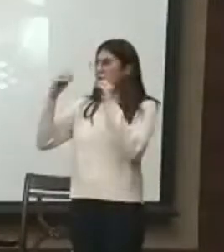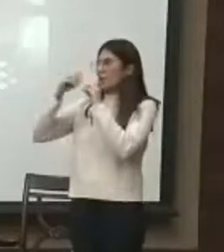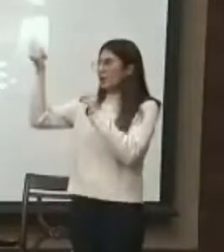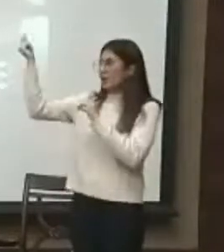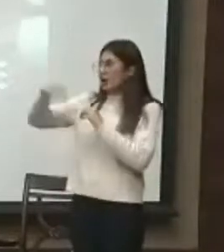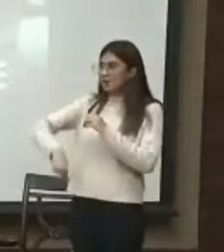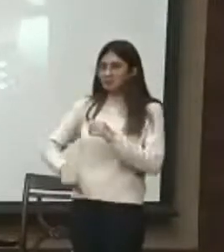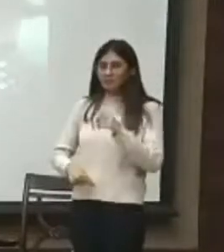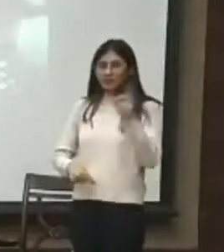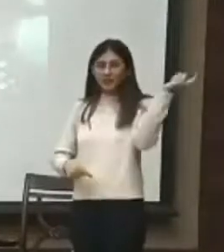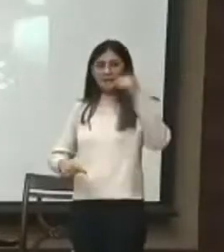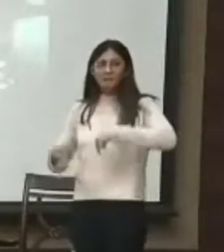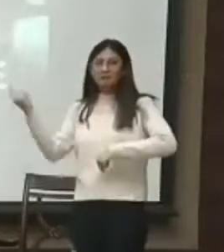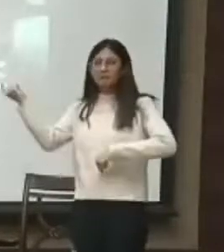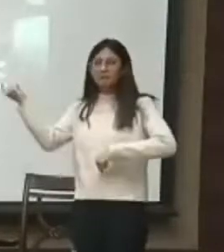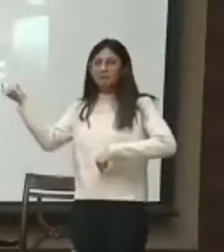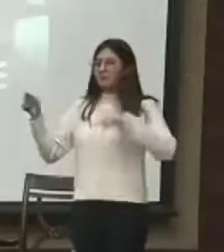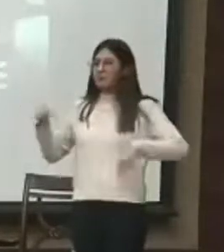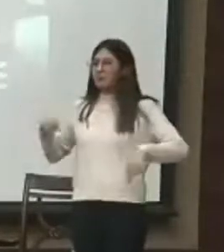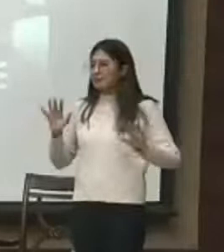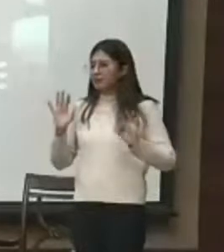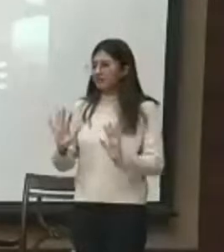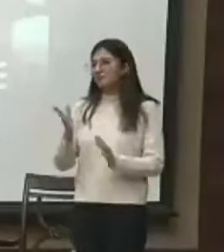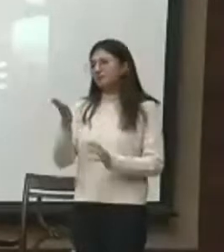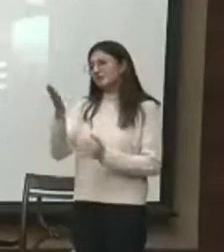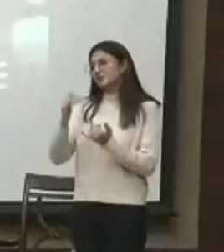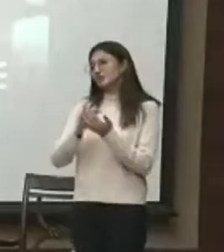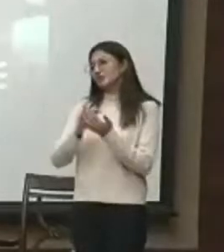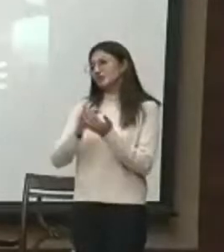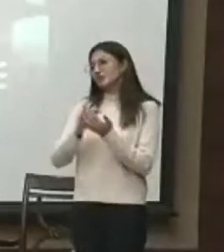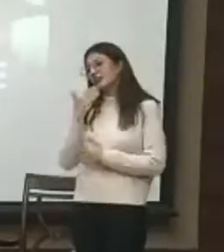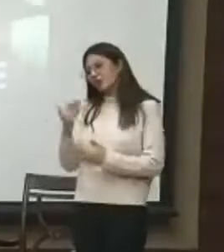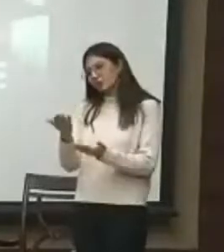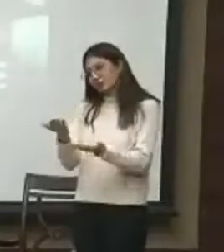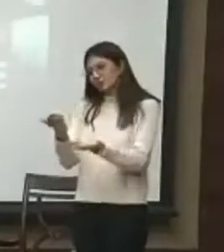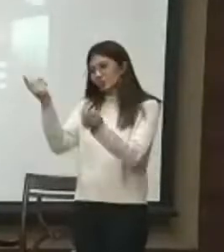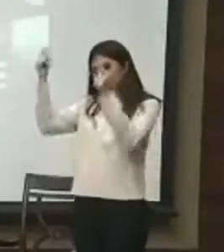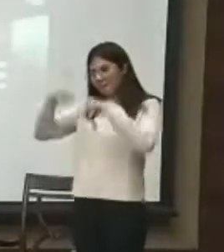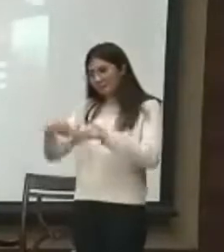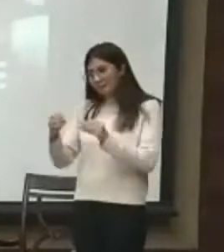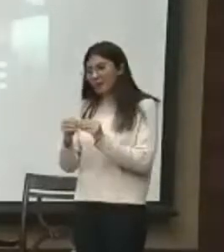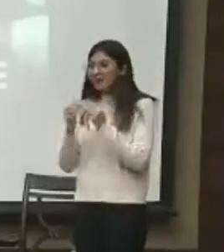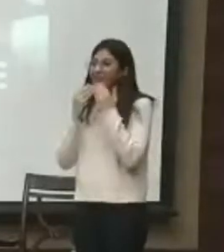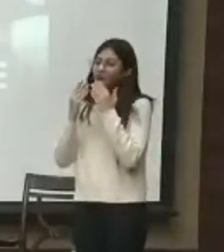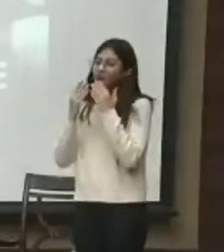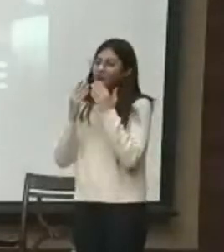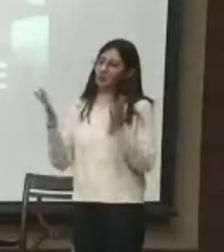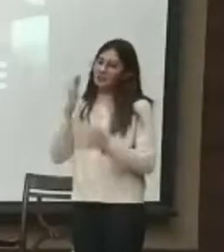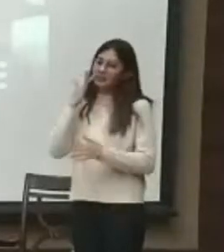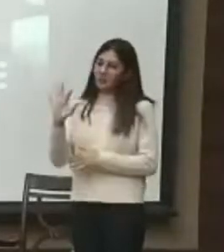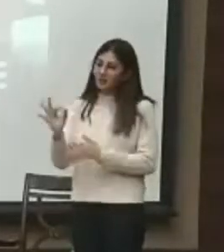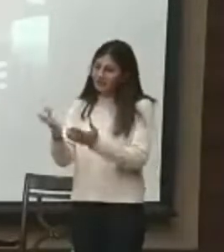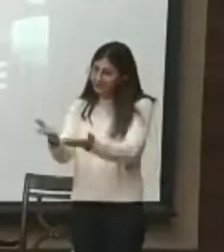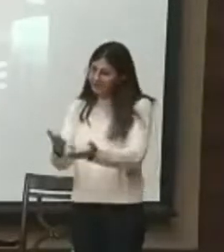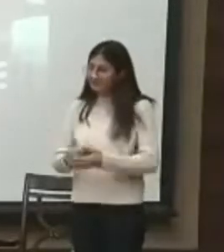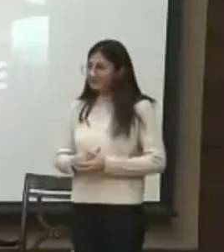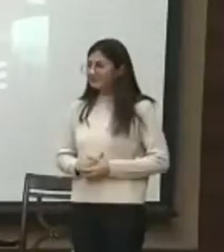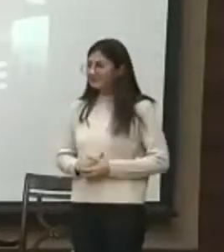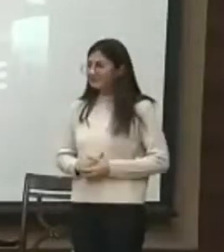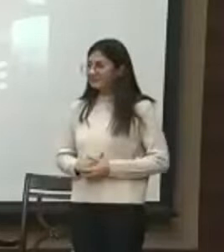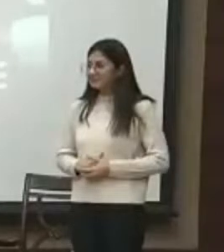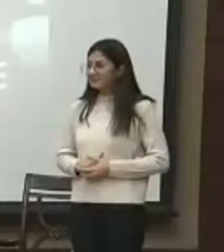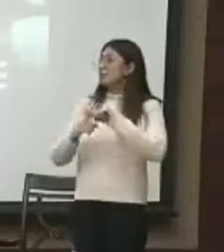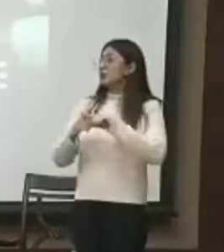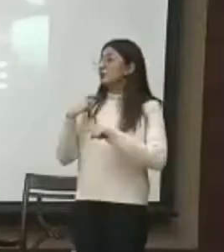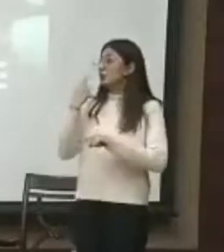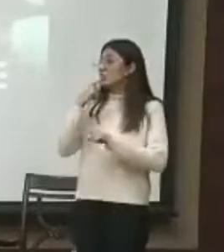just to be here and speak to us for 2 minutes. So Shilpi, thank you so much. I think your voice really matters to us. And coming